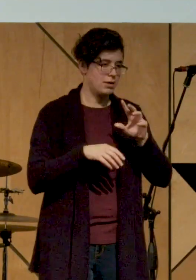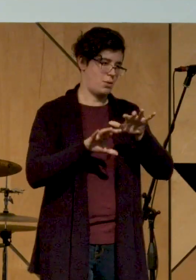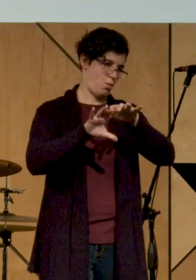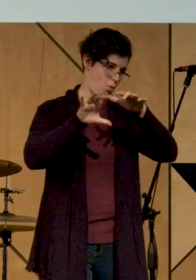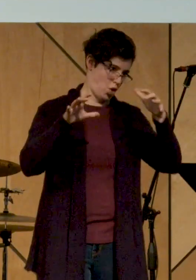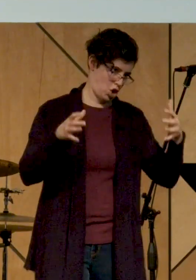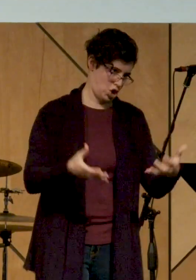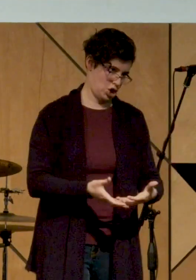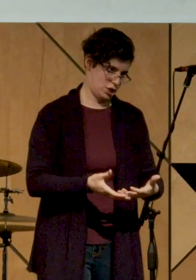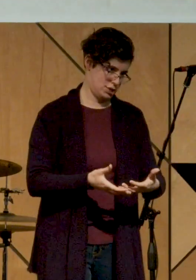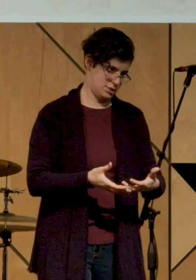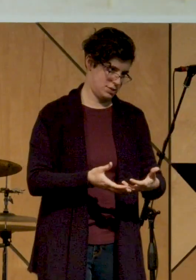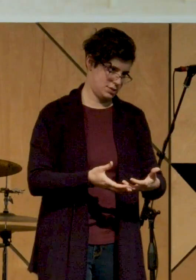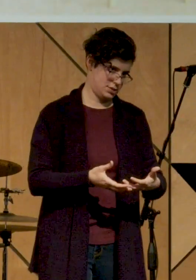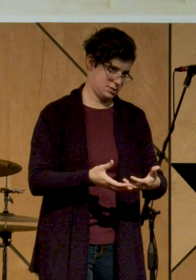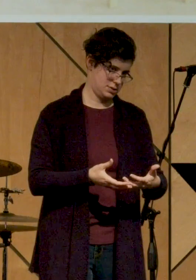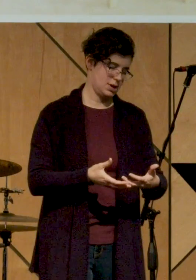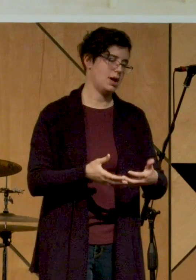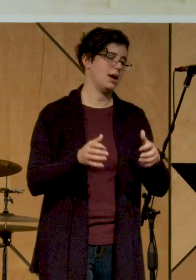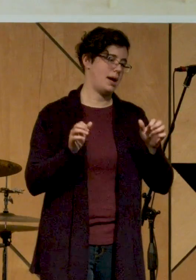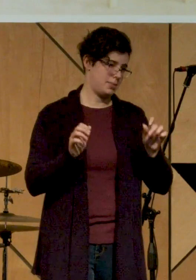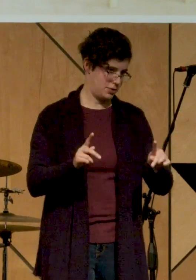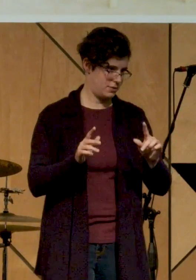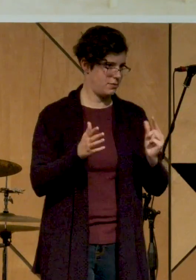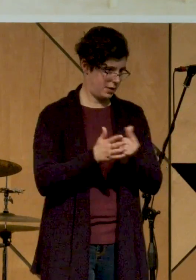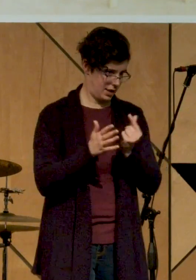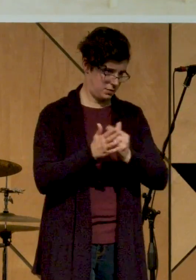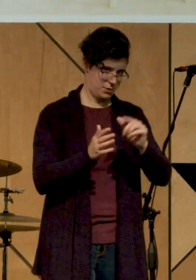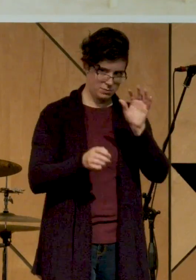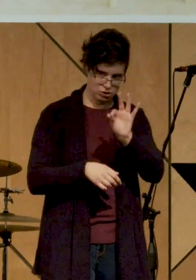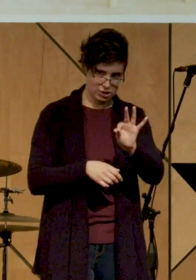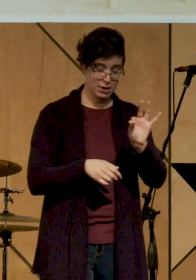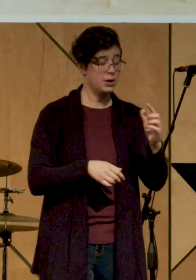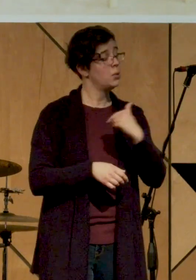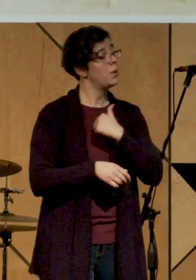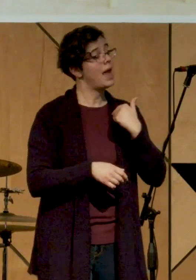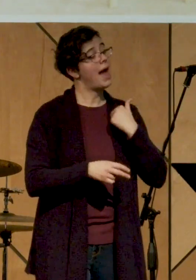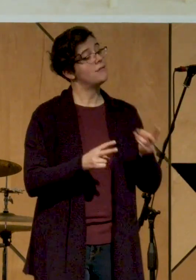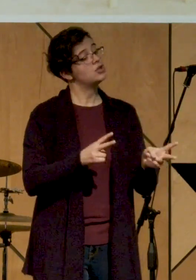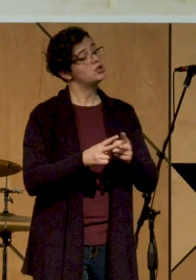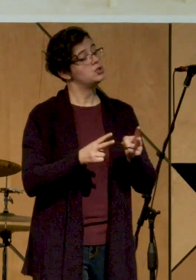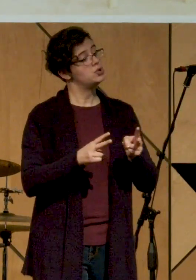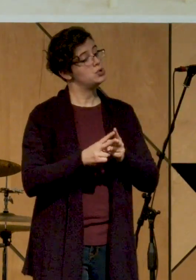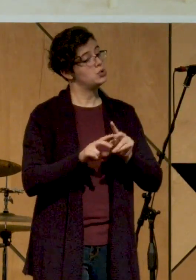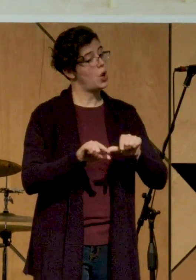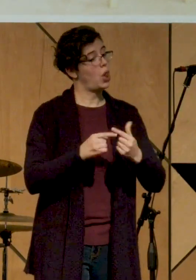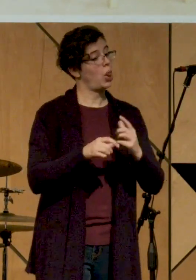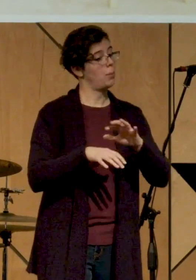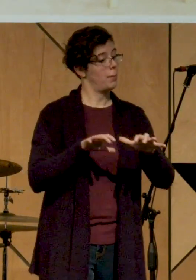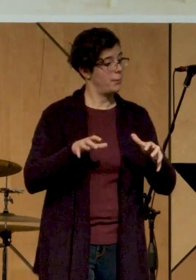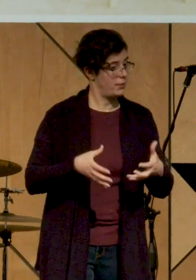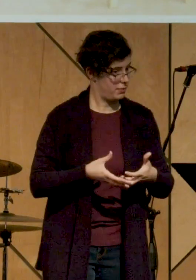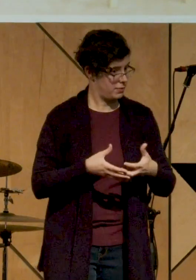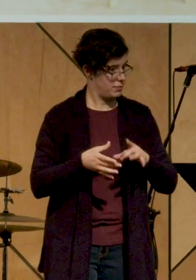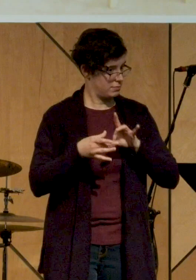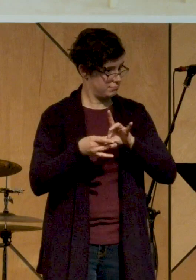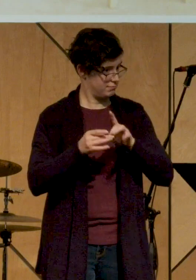globally. Open doors for the word globally. We've got 2 primary global partnerships right